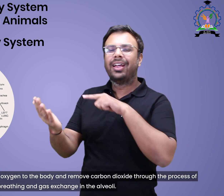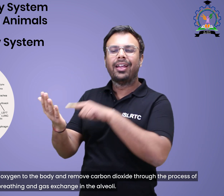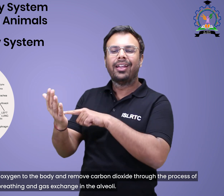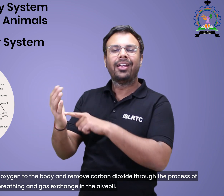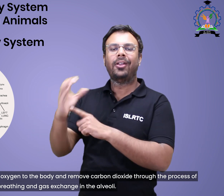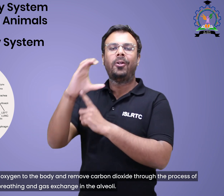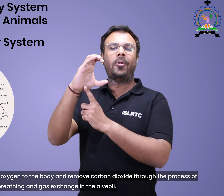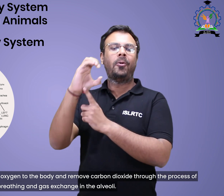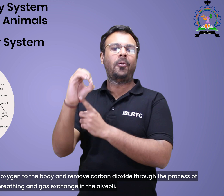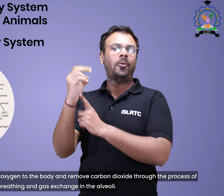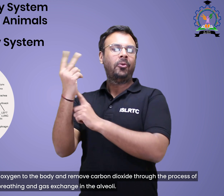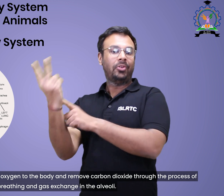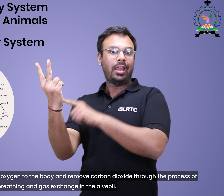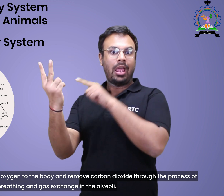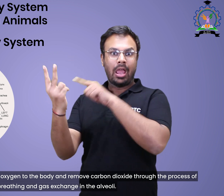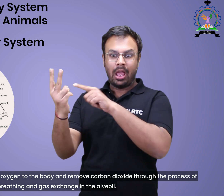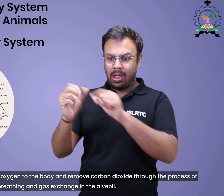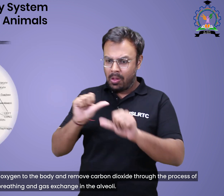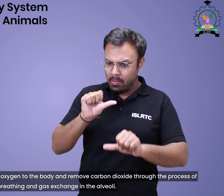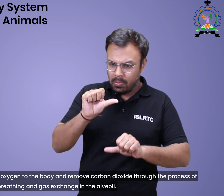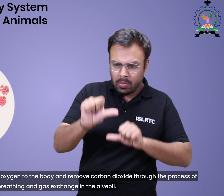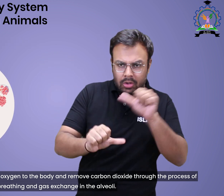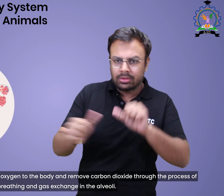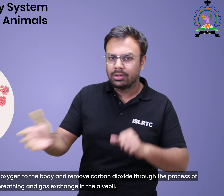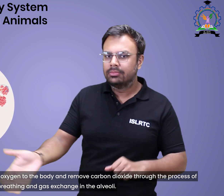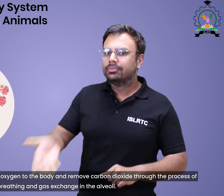gas exchange in the alveoli.